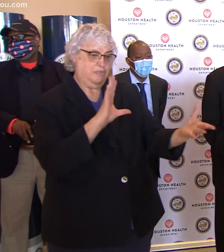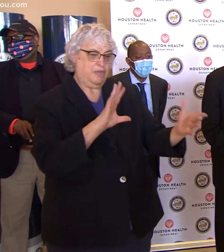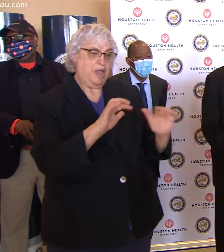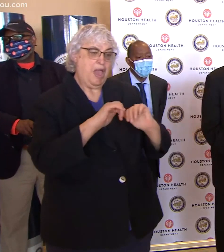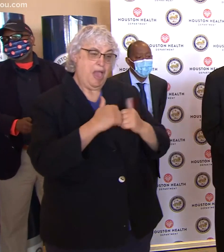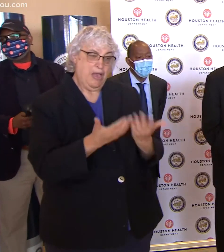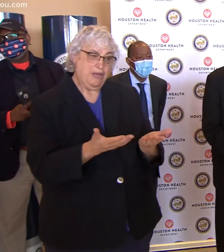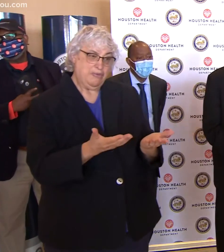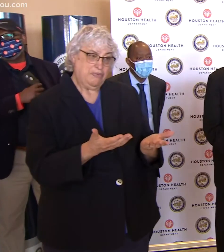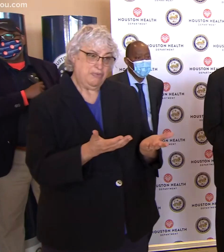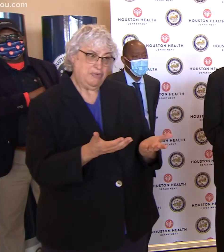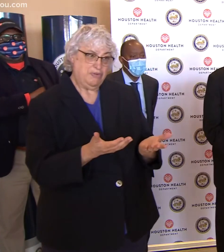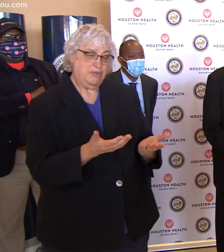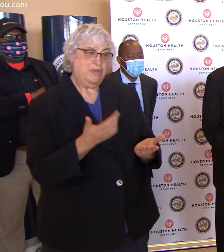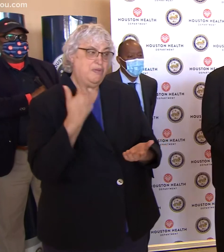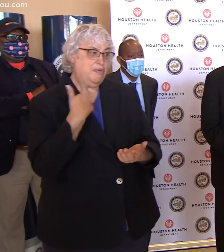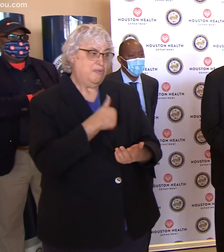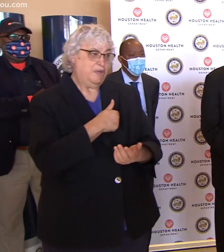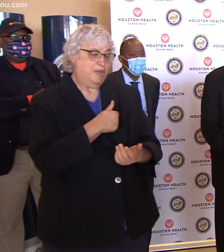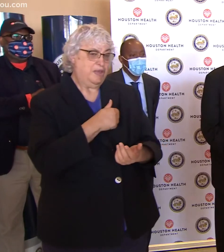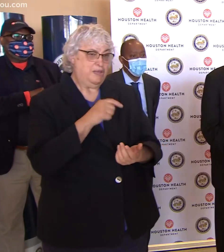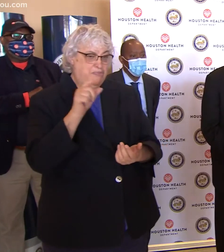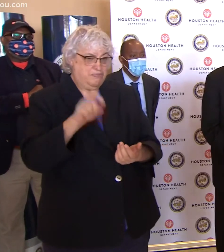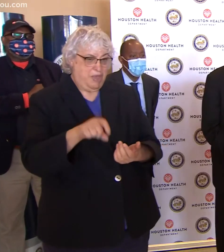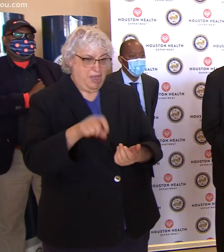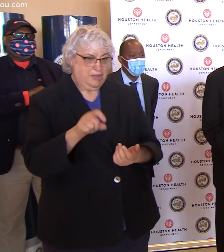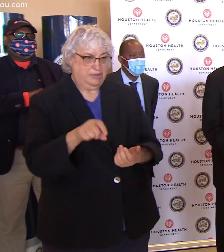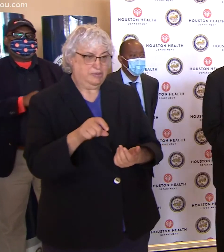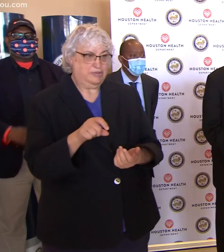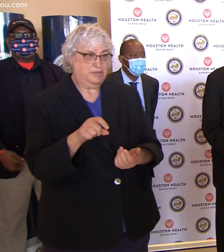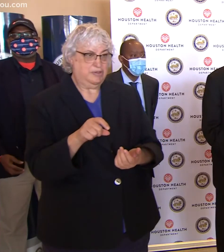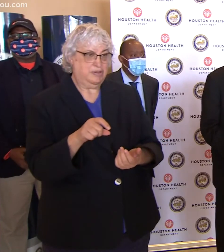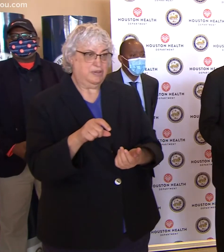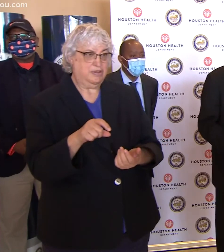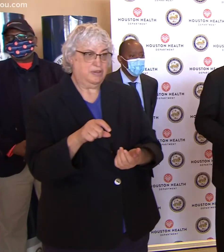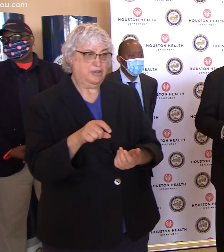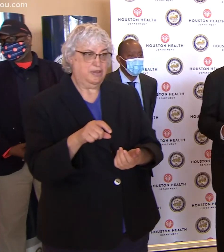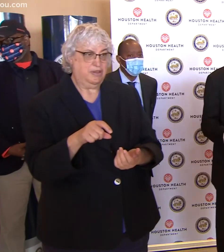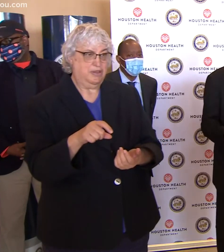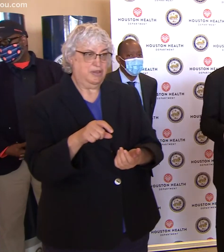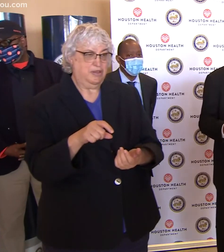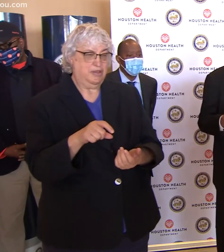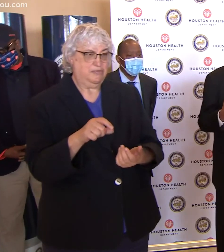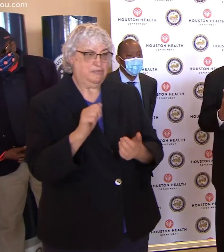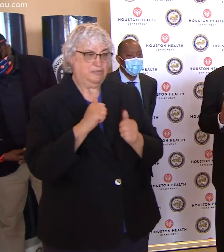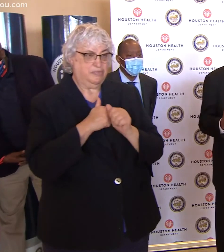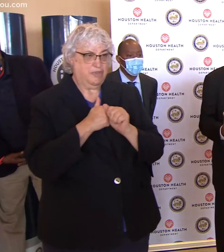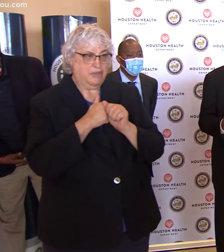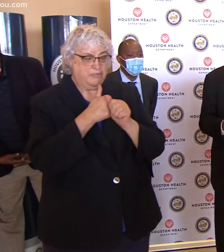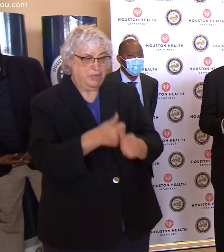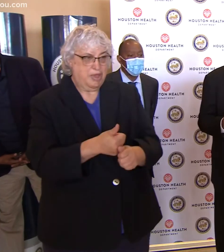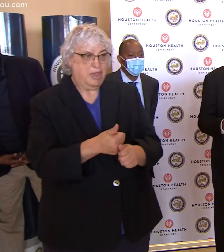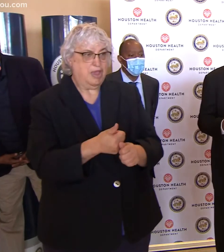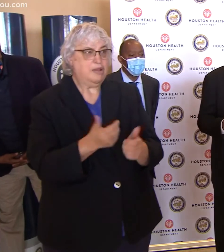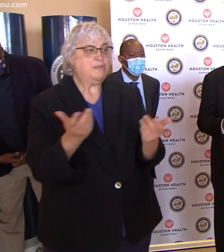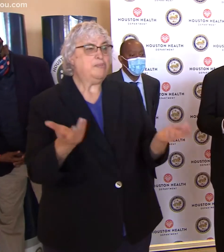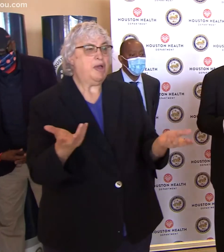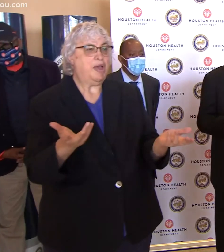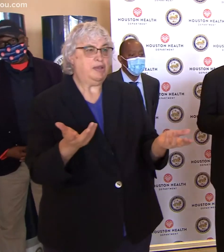requires that we all have some degree of compliance with things that can benefit